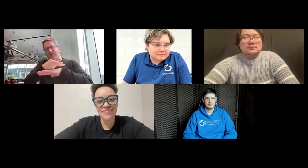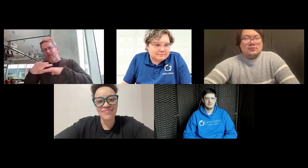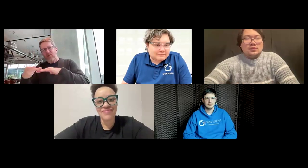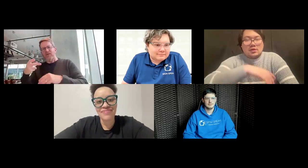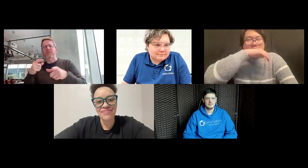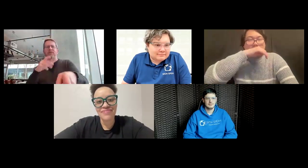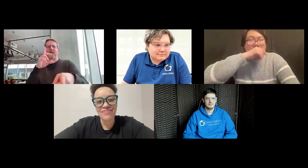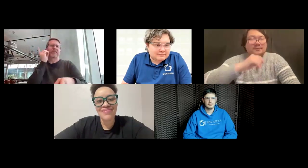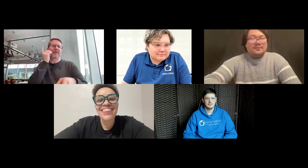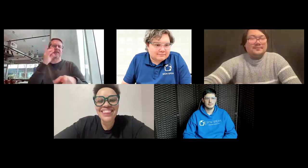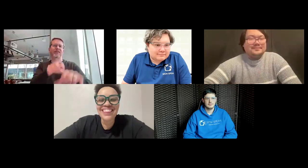group, co-hosts of today.